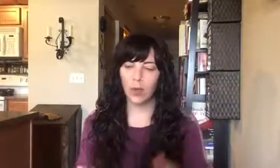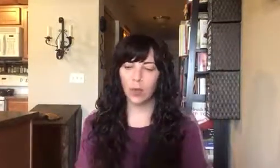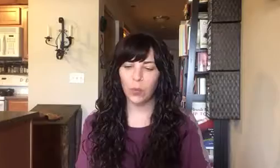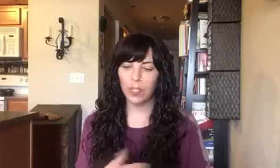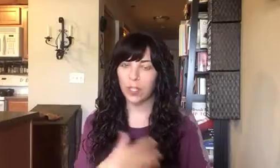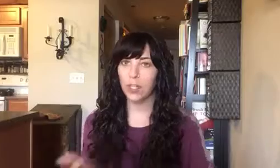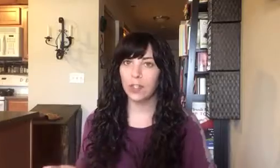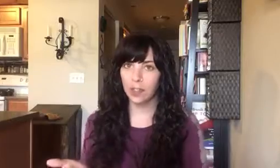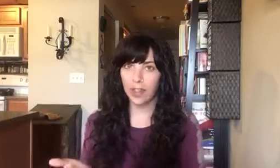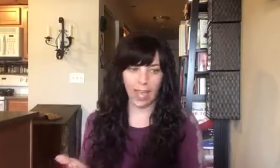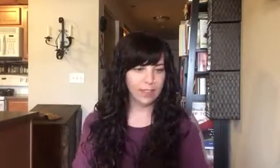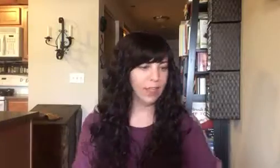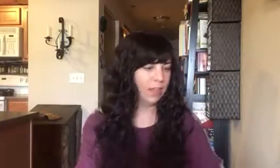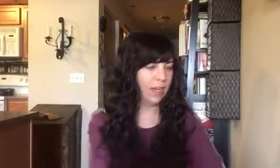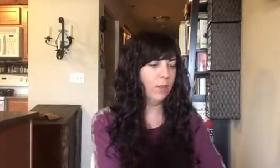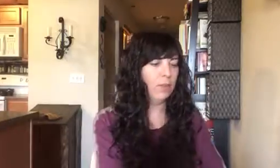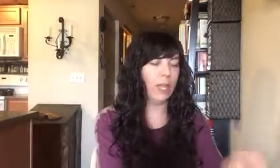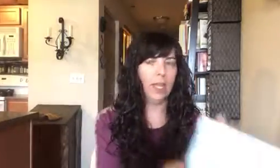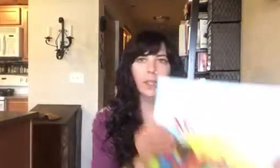So we learned that, and then I read